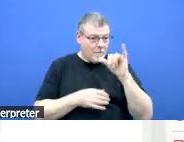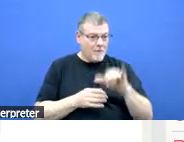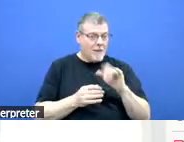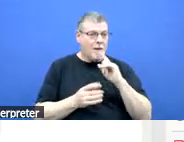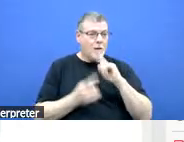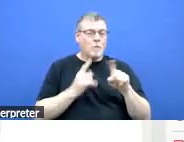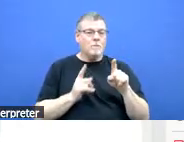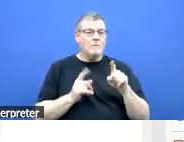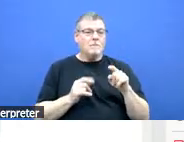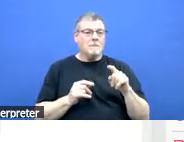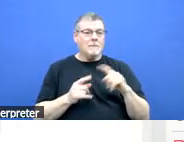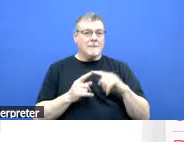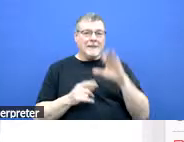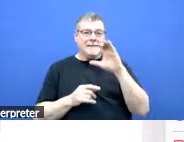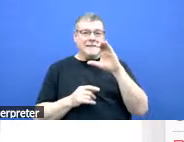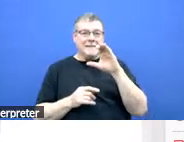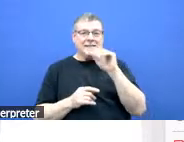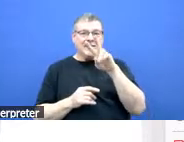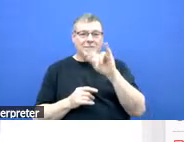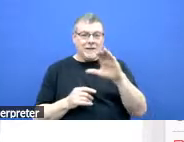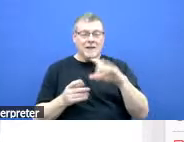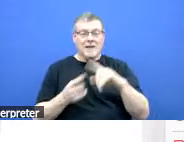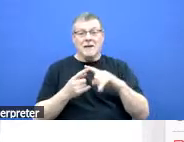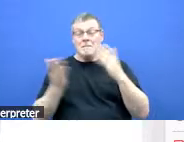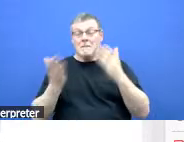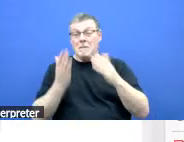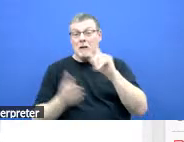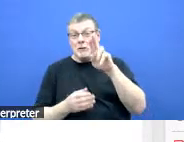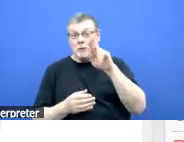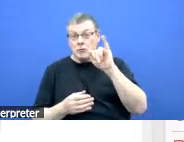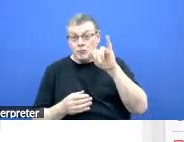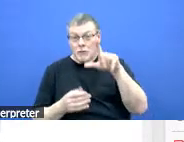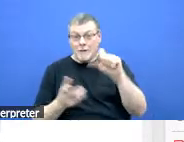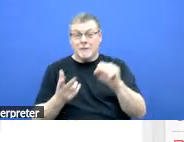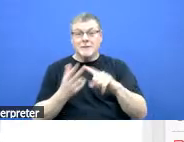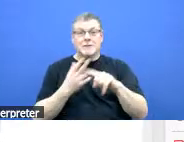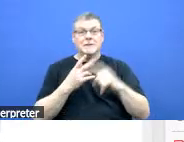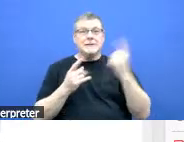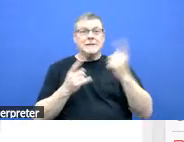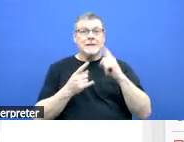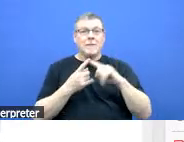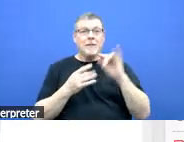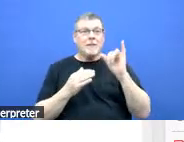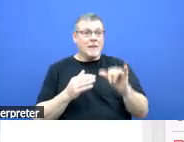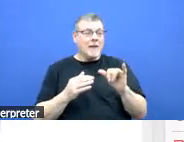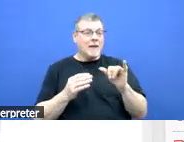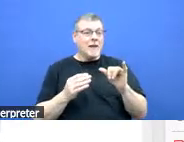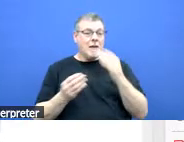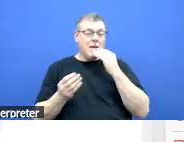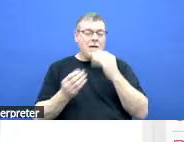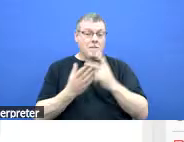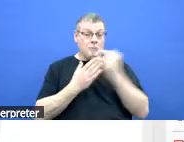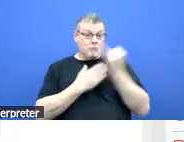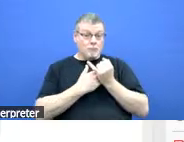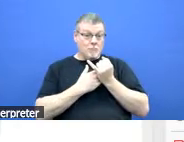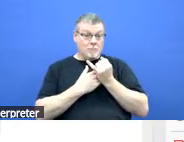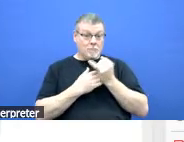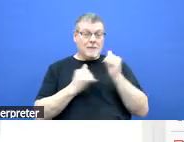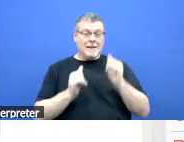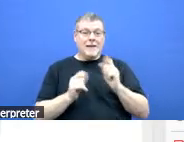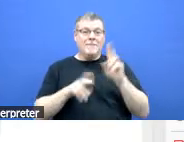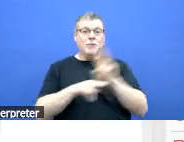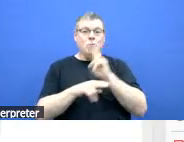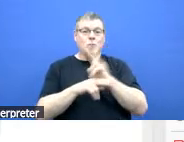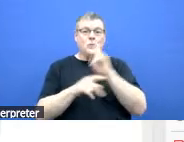public civic amenity, maybe trails, something that adds to this project that gives use to